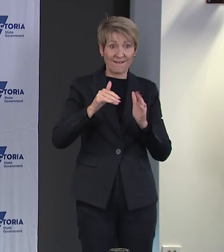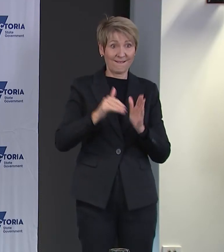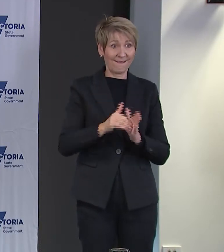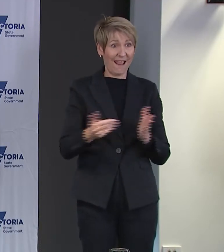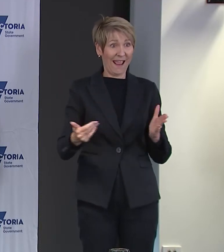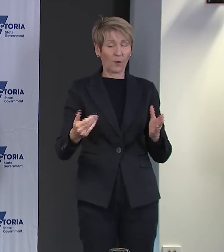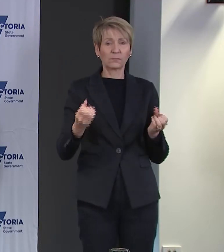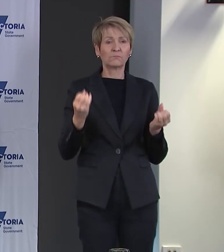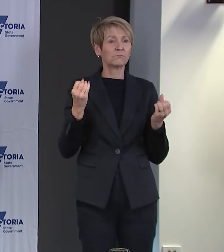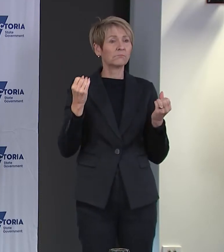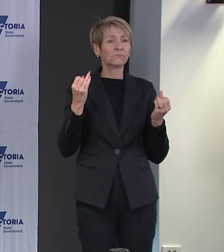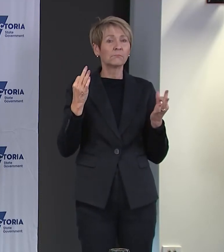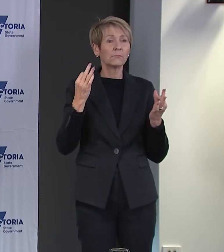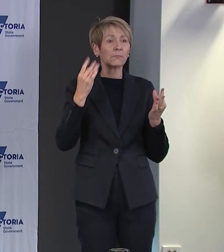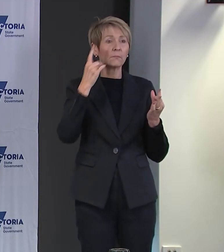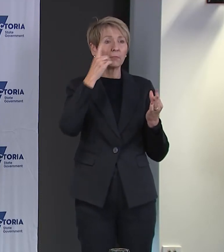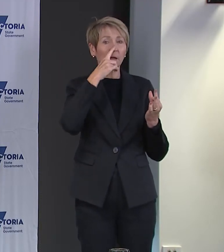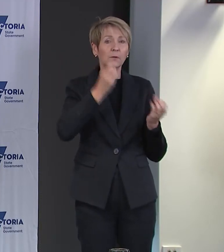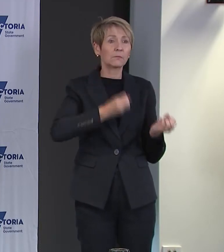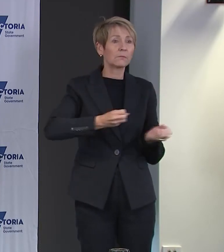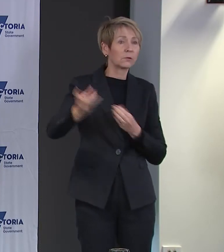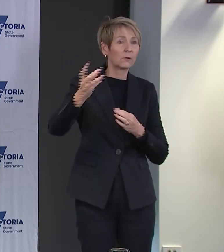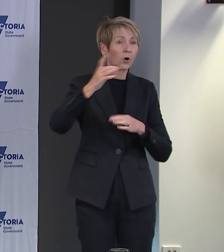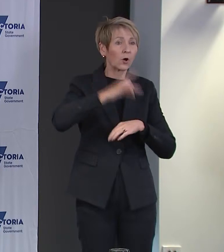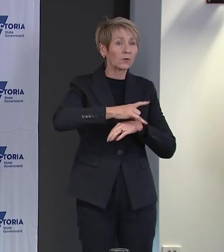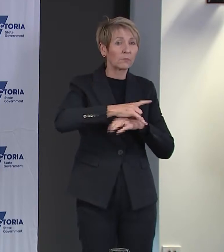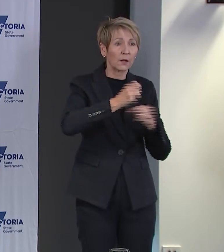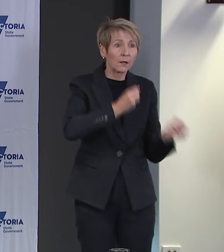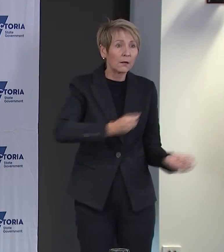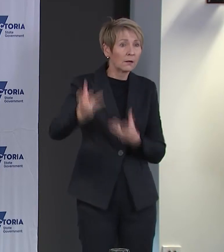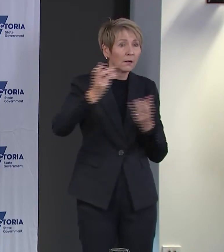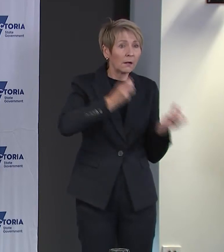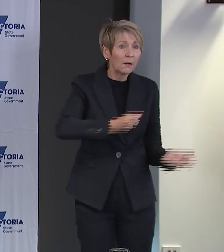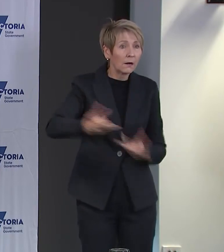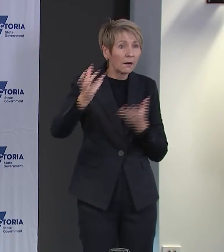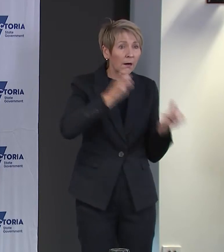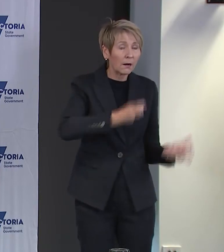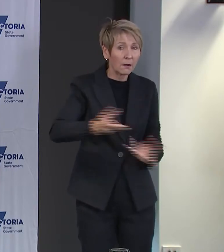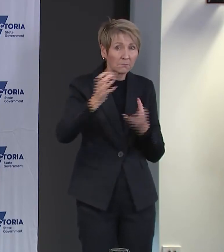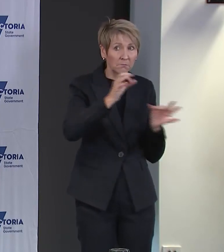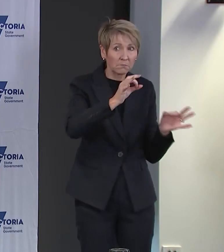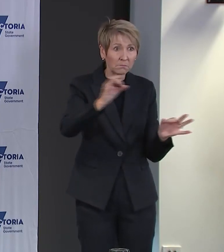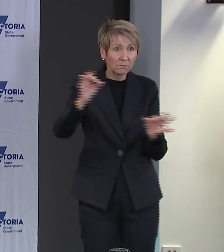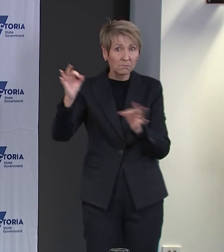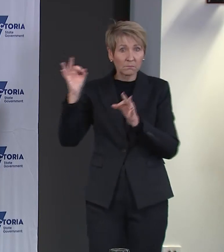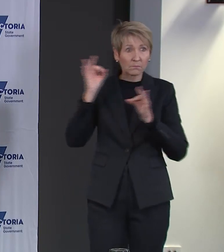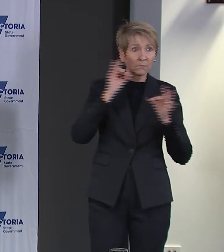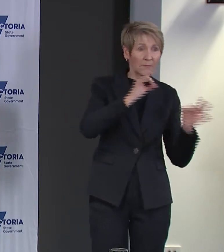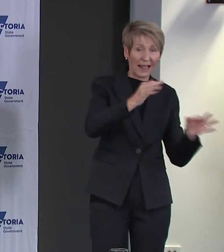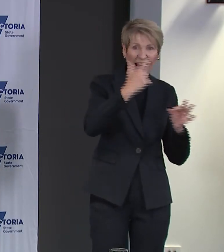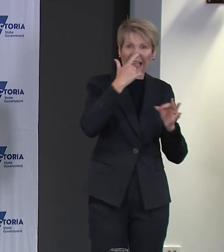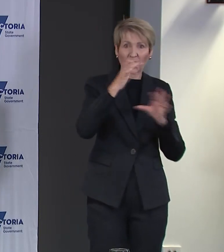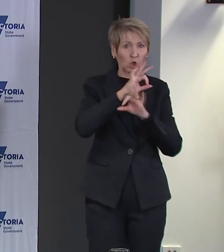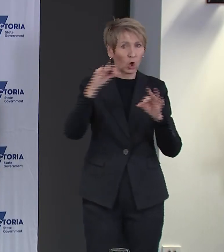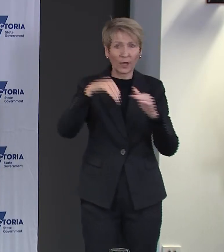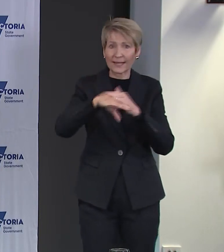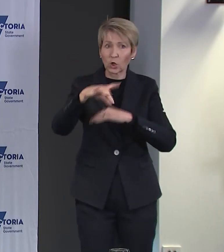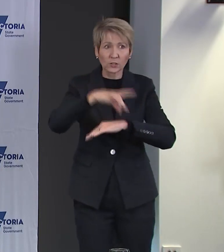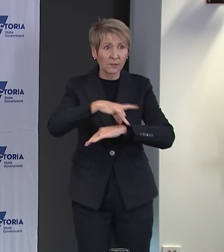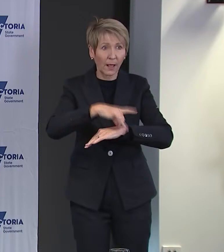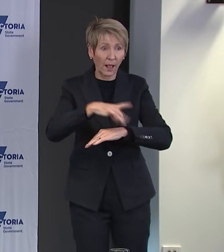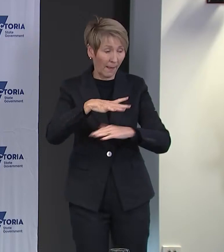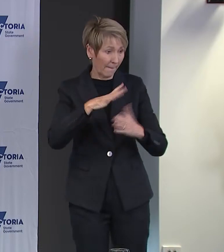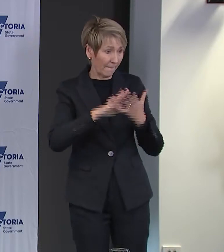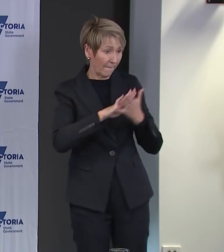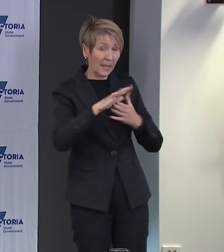case? If it had been spreading for a number of weeks or months, it probably would have shown up in hospital, right? Yeah, certainly it's not been spreading for months. If it's